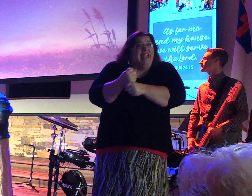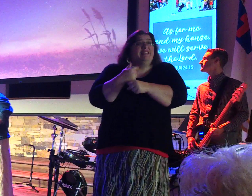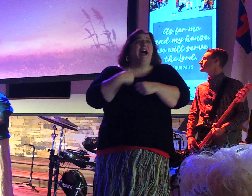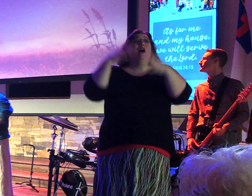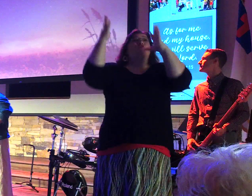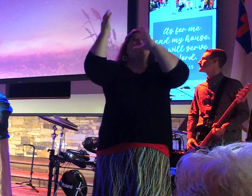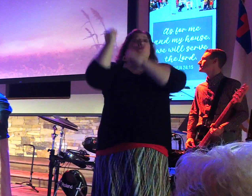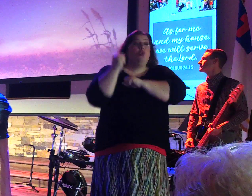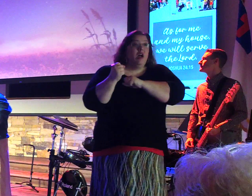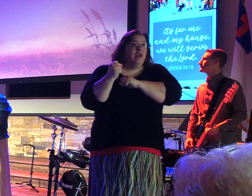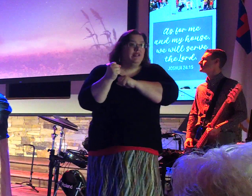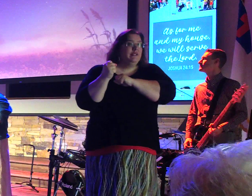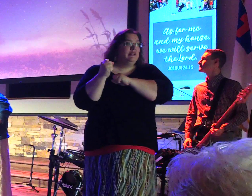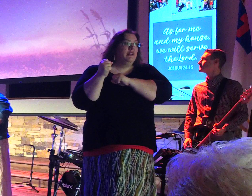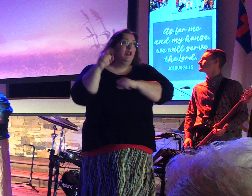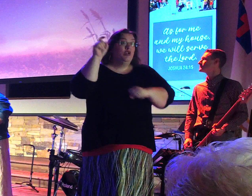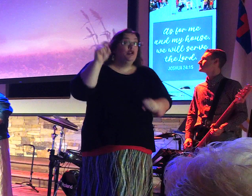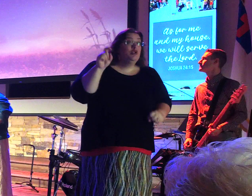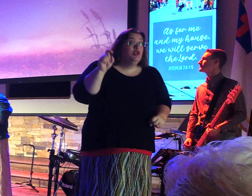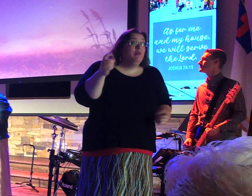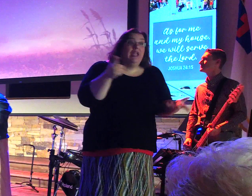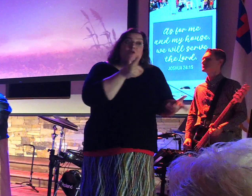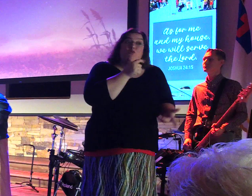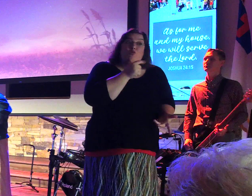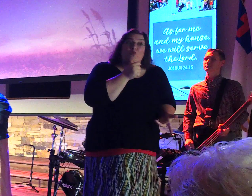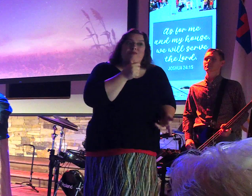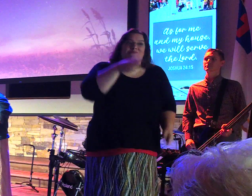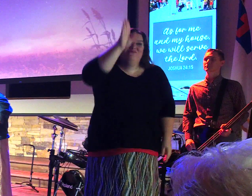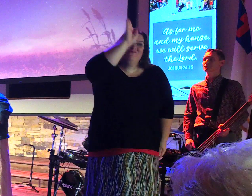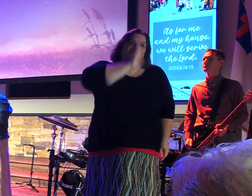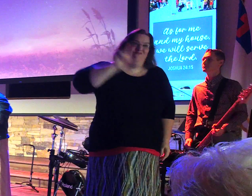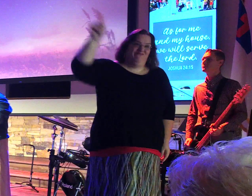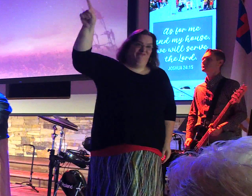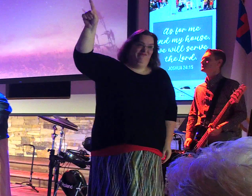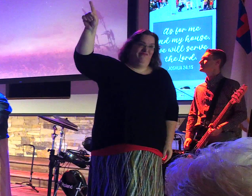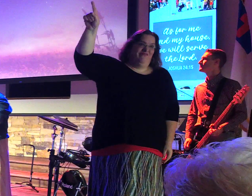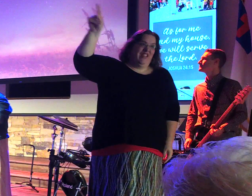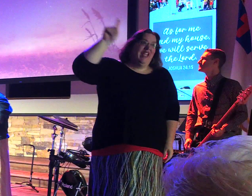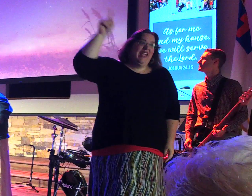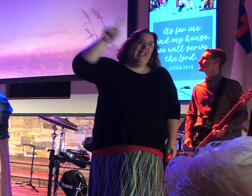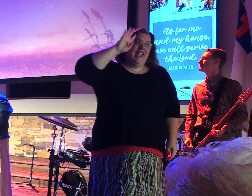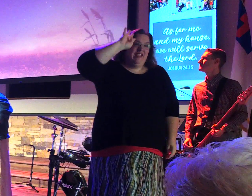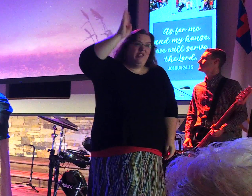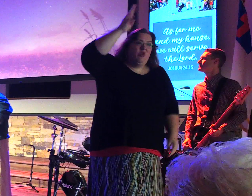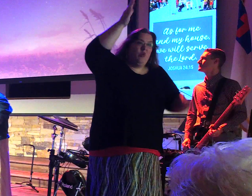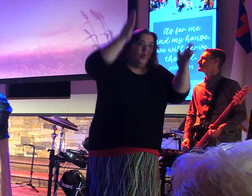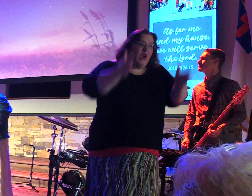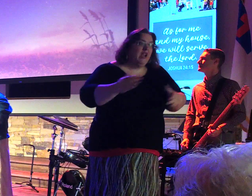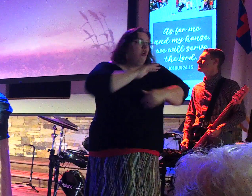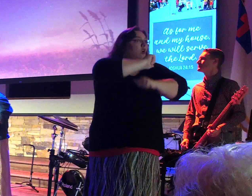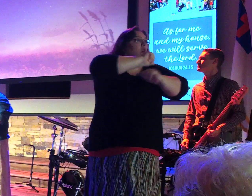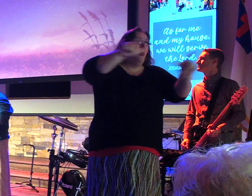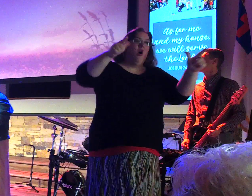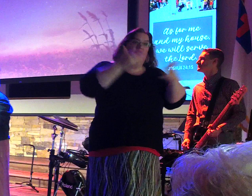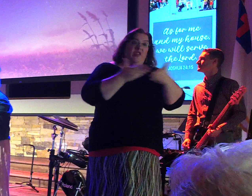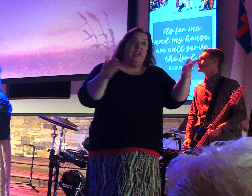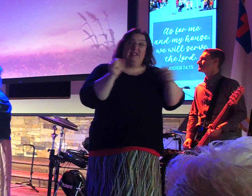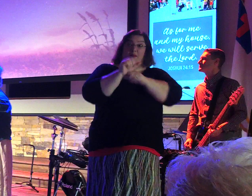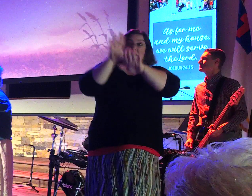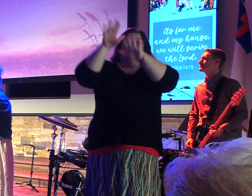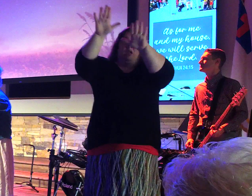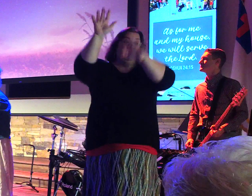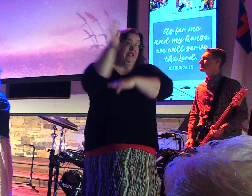confidence should be in God. Because He's the creator of all things, the creator of the mountains